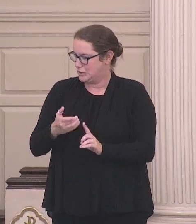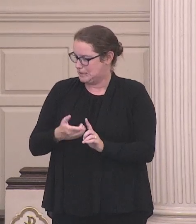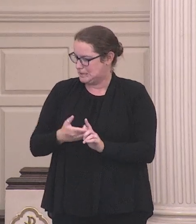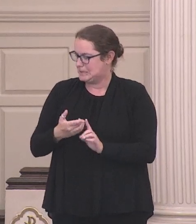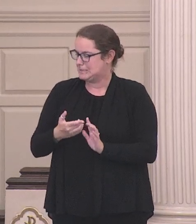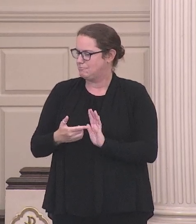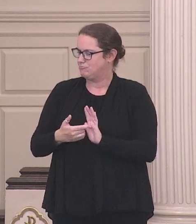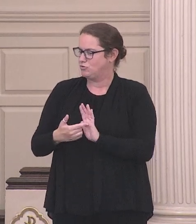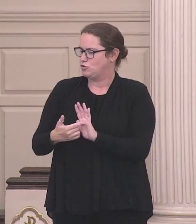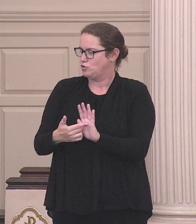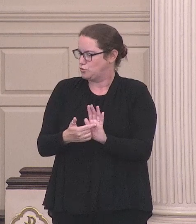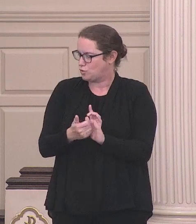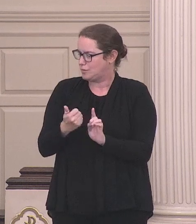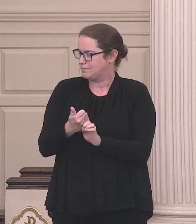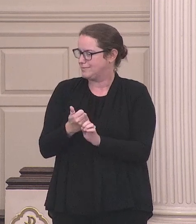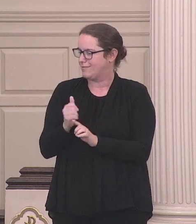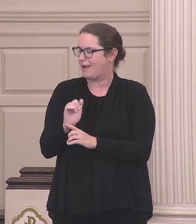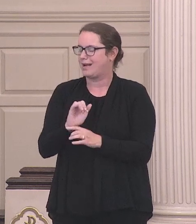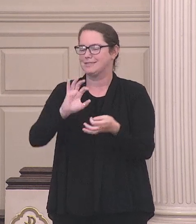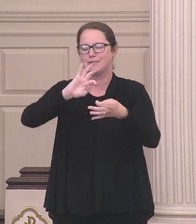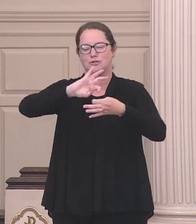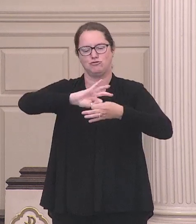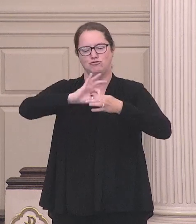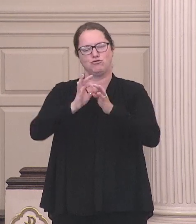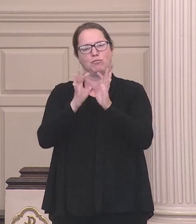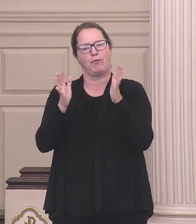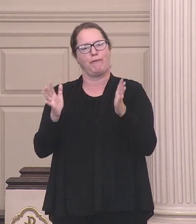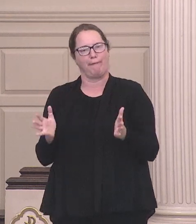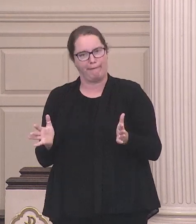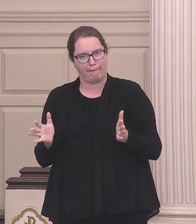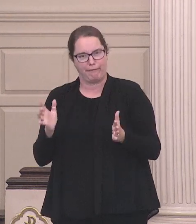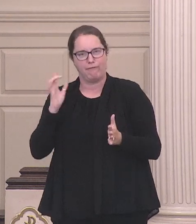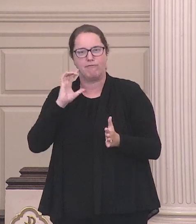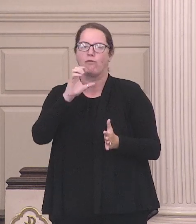presents himself to us as an interpreter of the Old Testament.